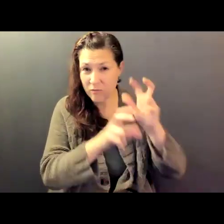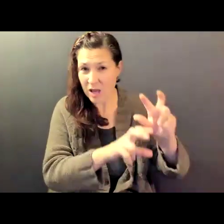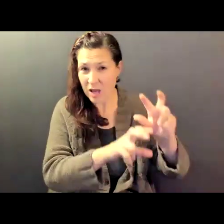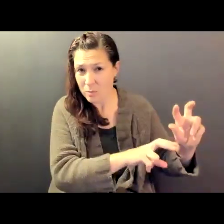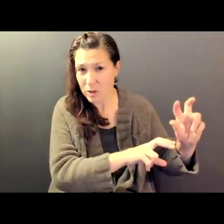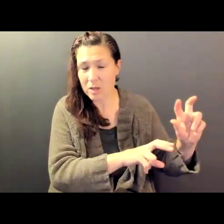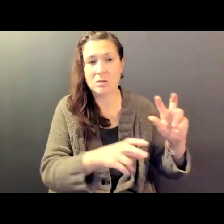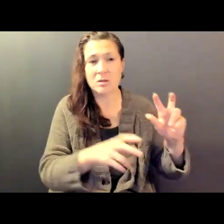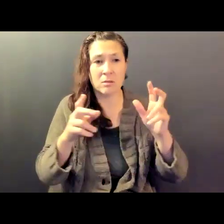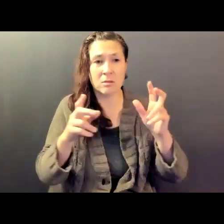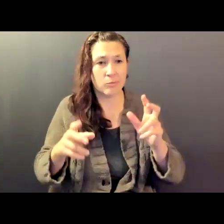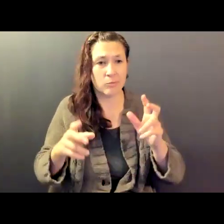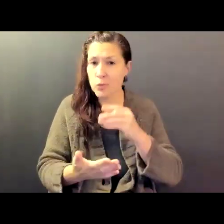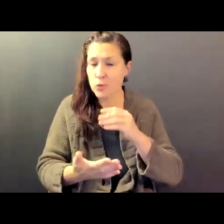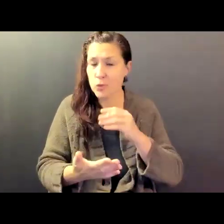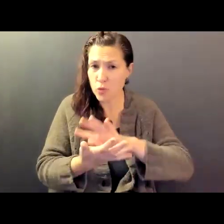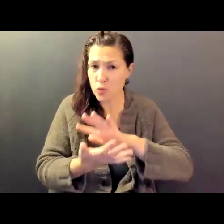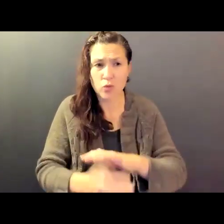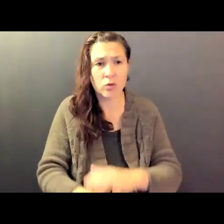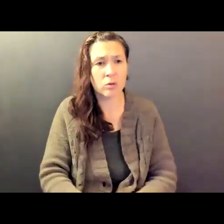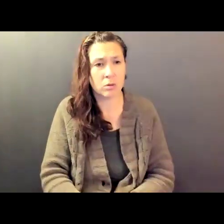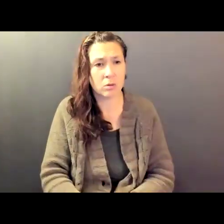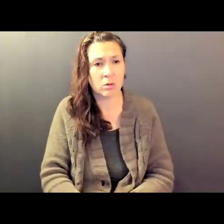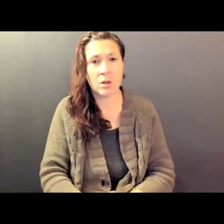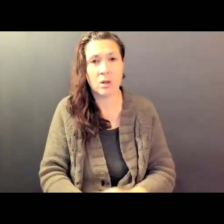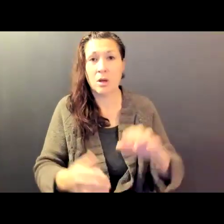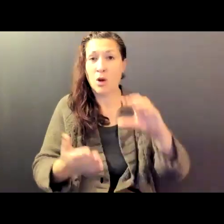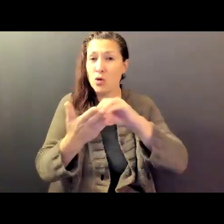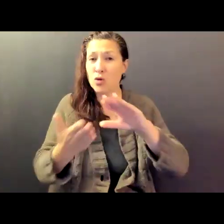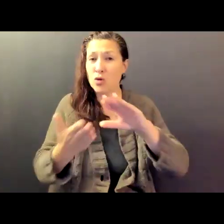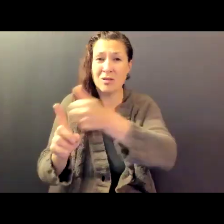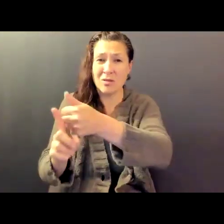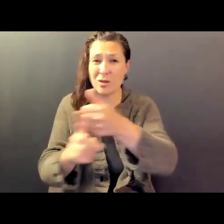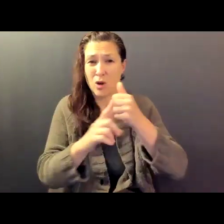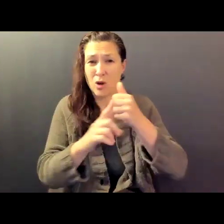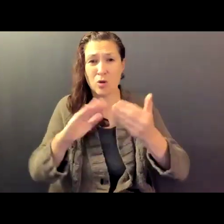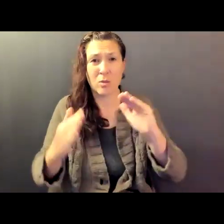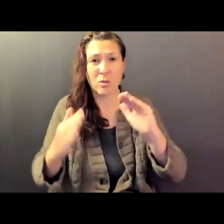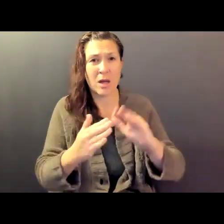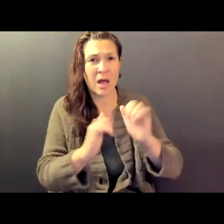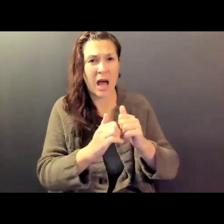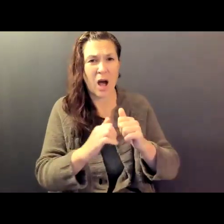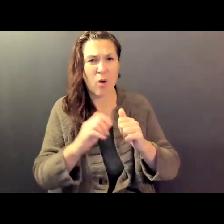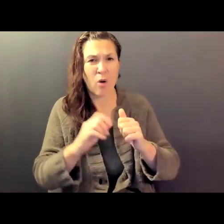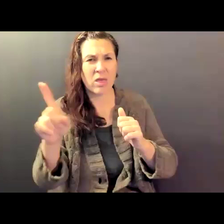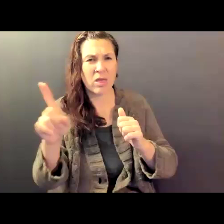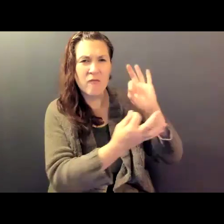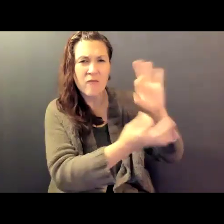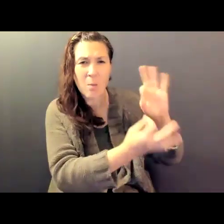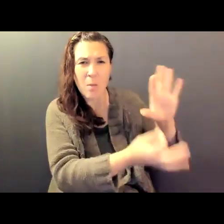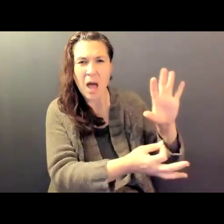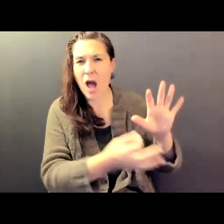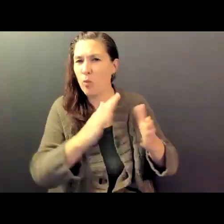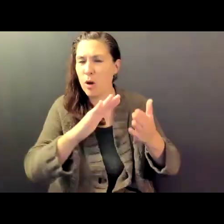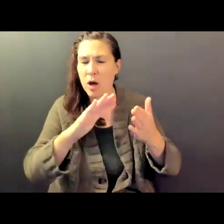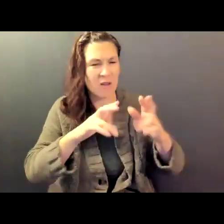like schools, how are students in the community like contributing to like what investments should be made? What voice do they get